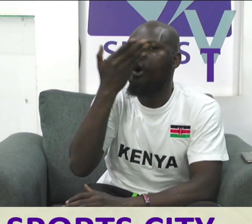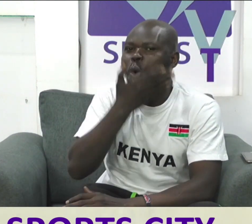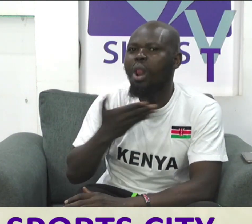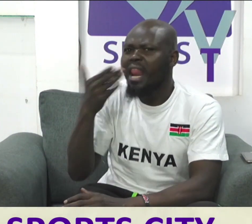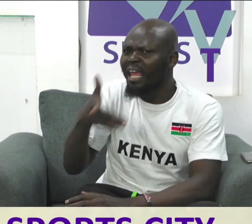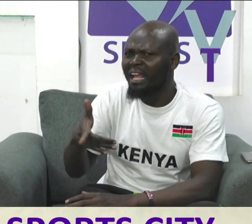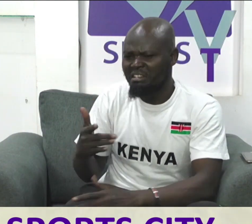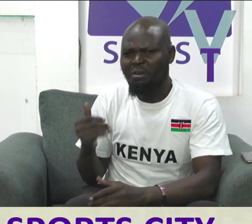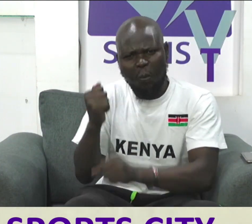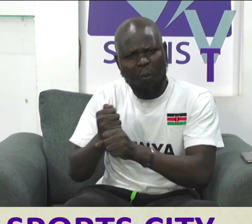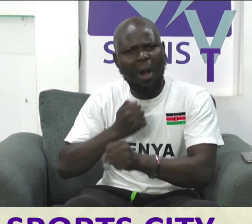I